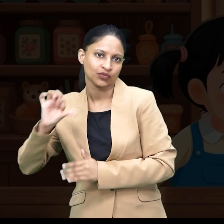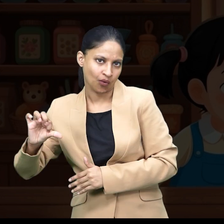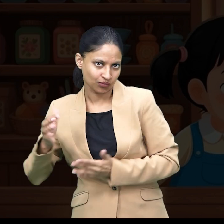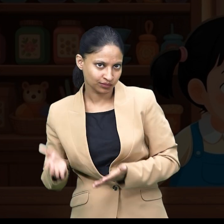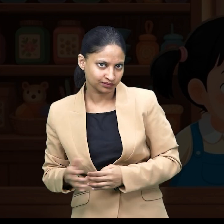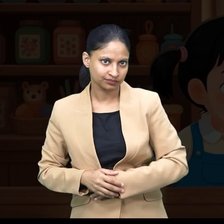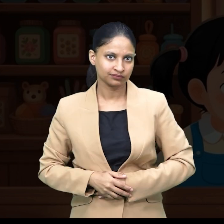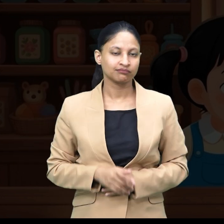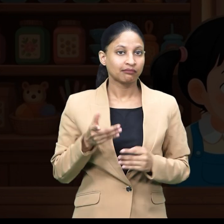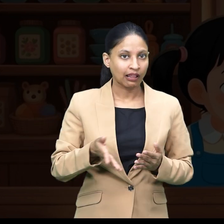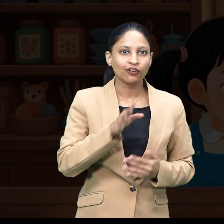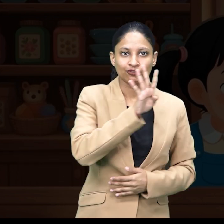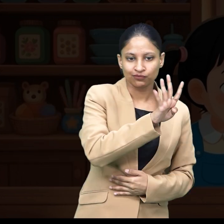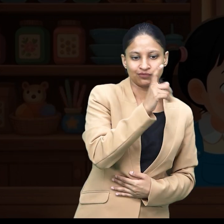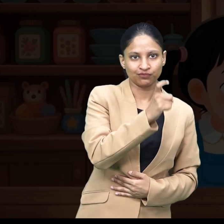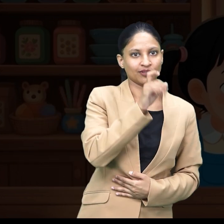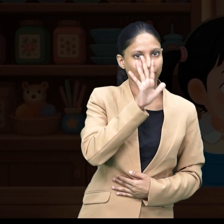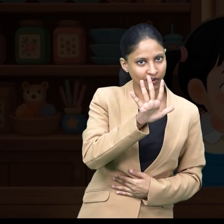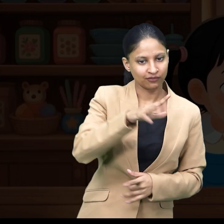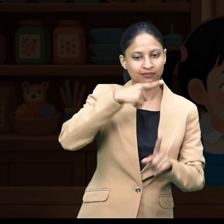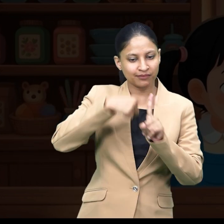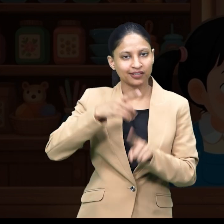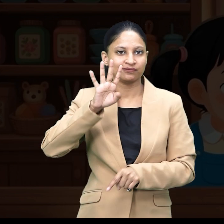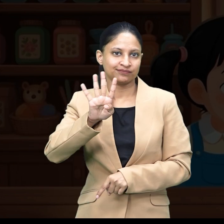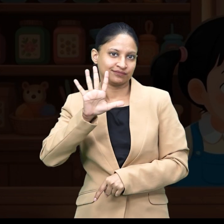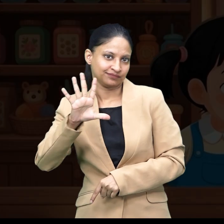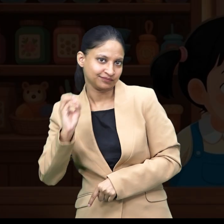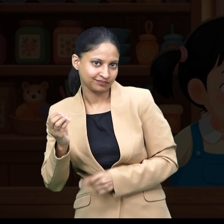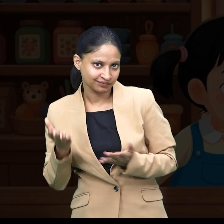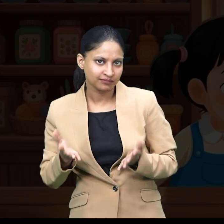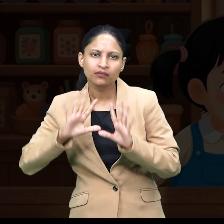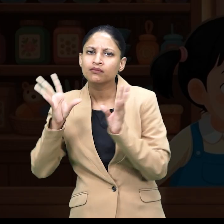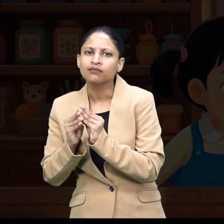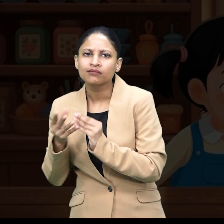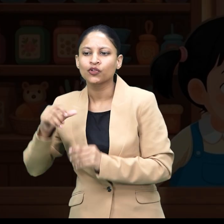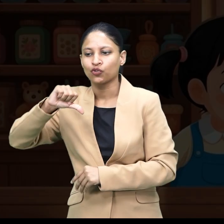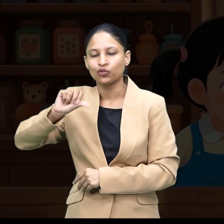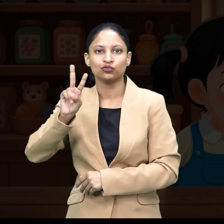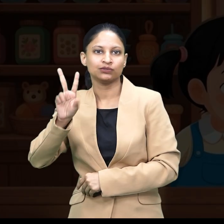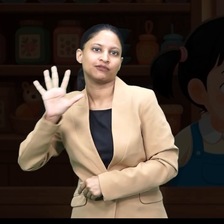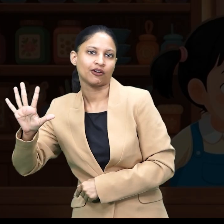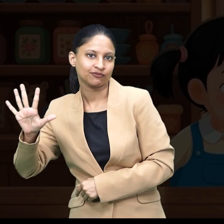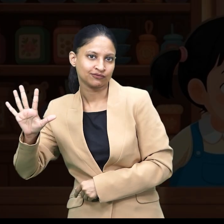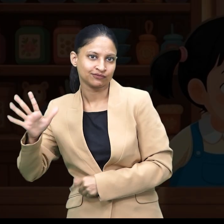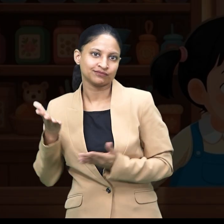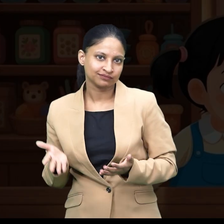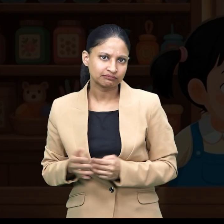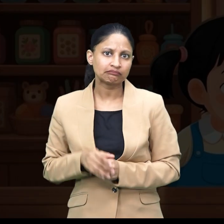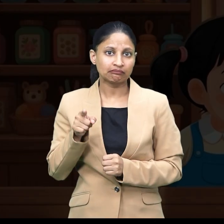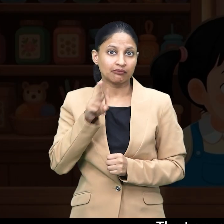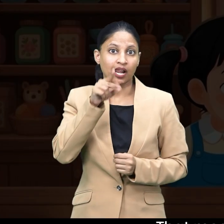So, 475 plus 450 is equal to